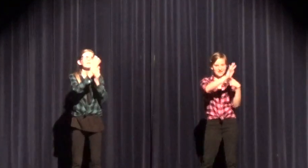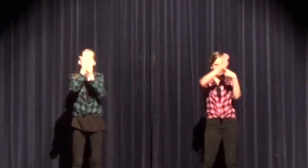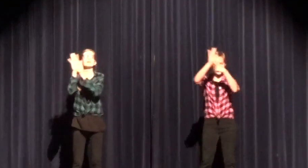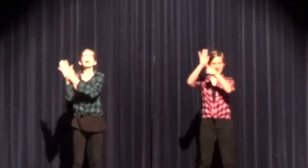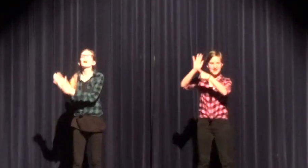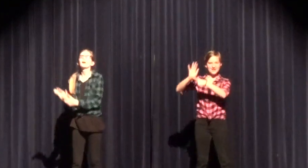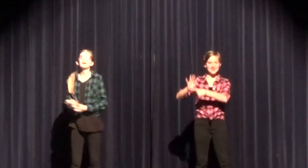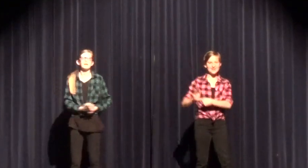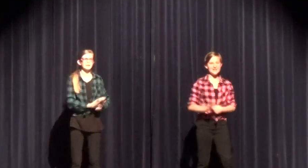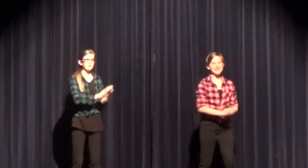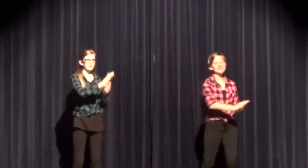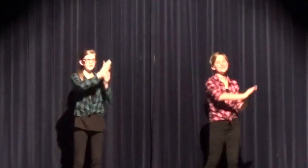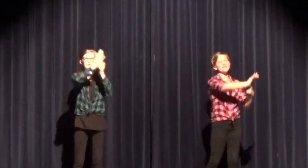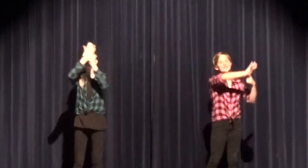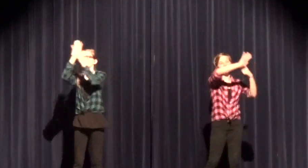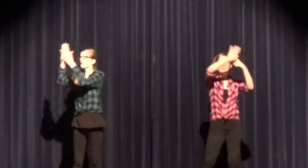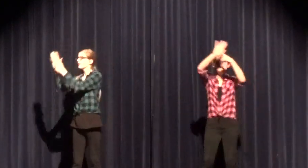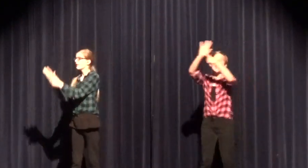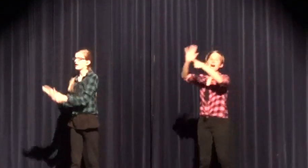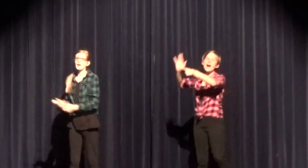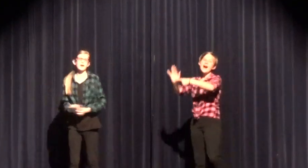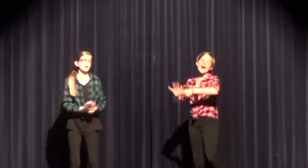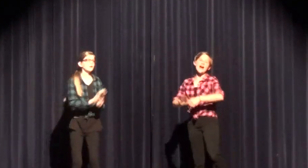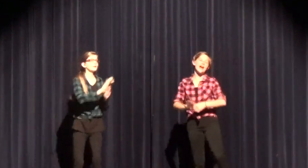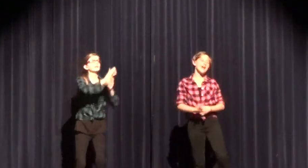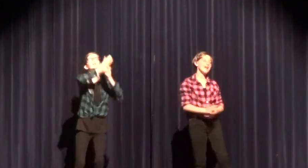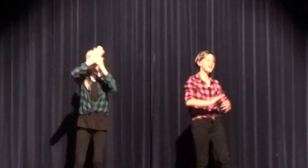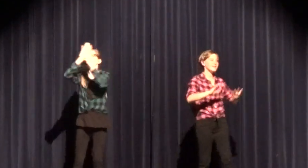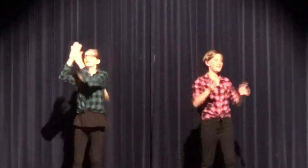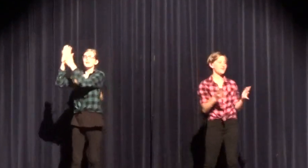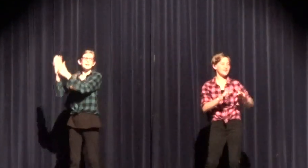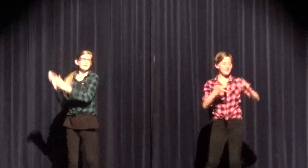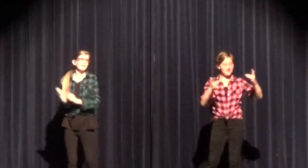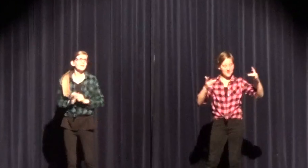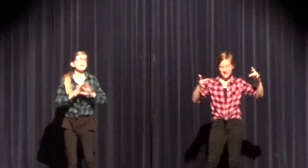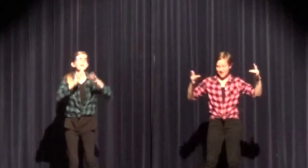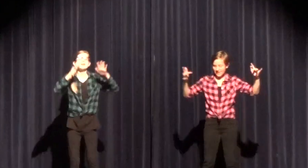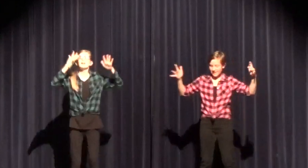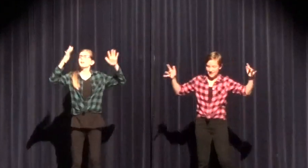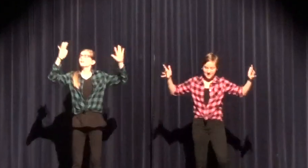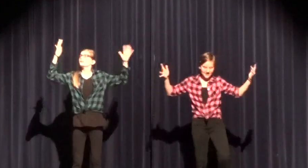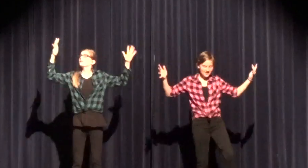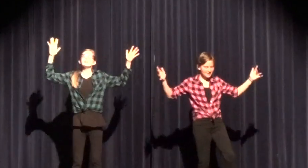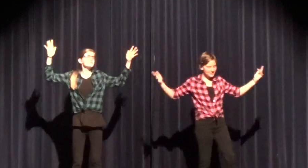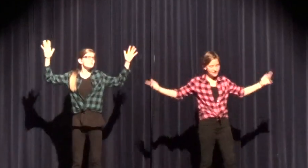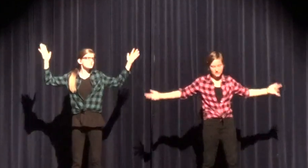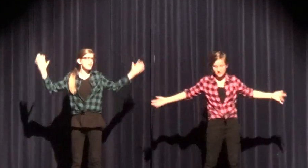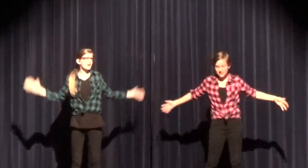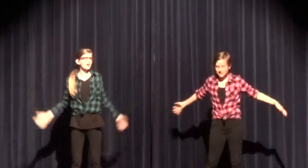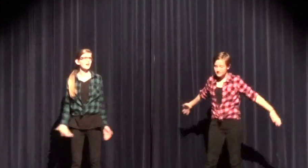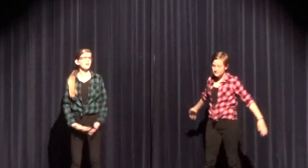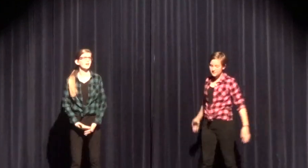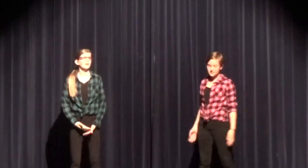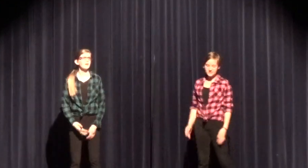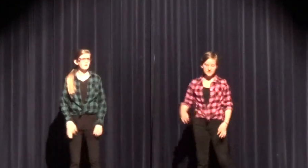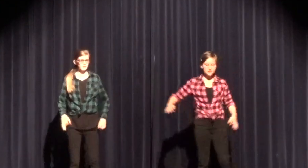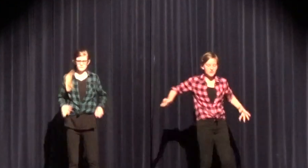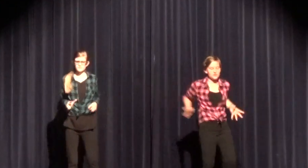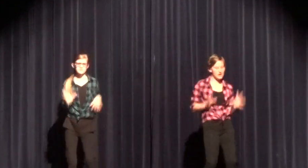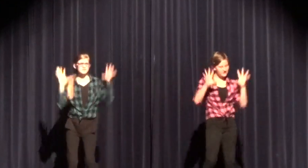the night, the night, and let it shine, just